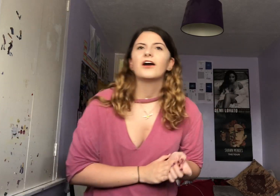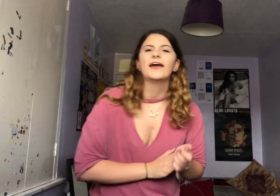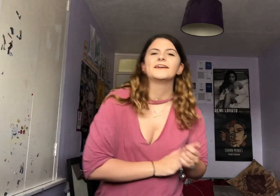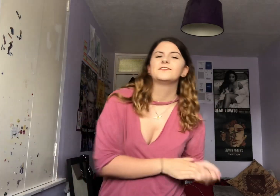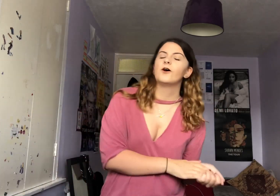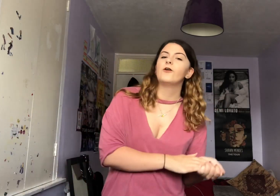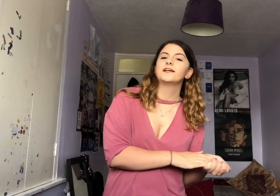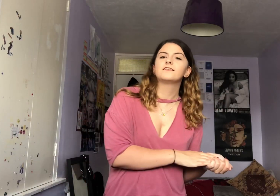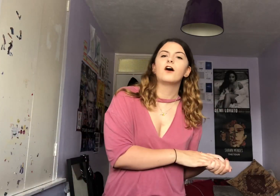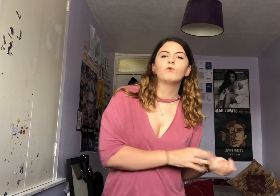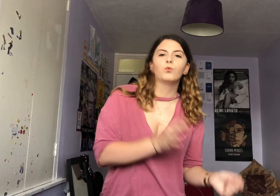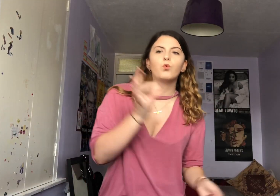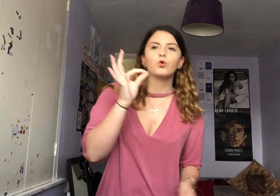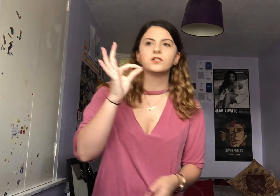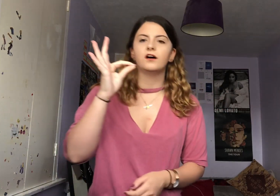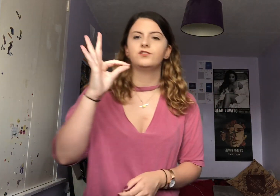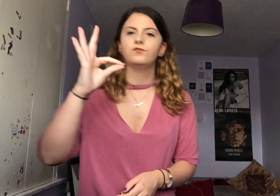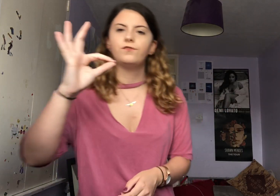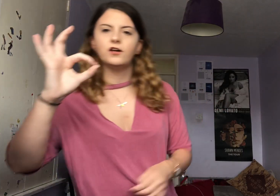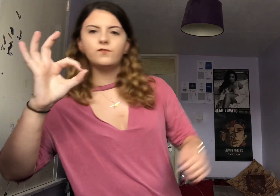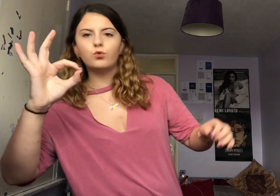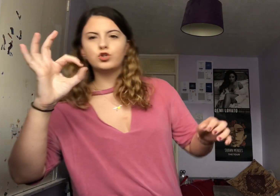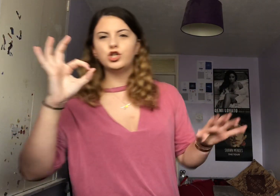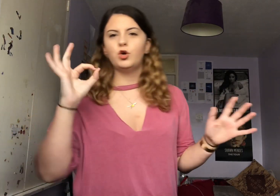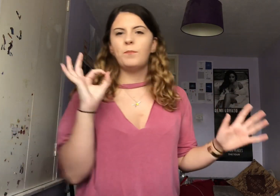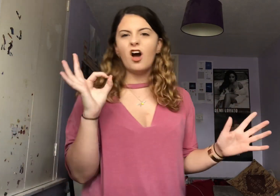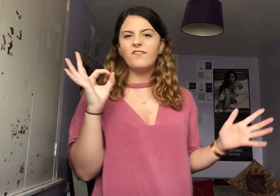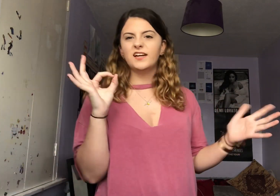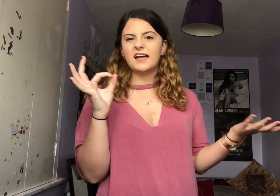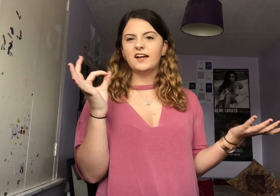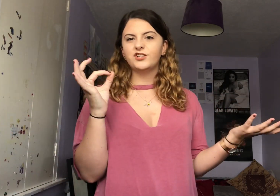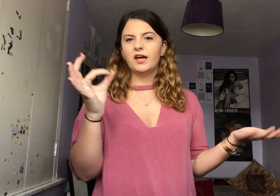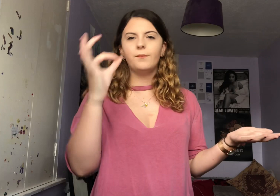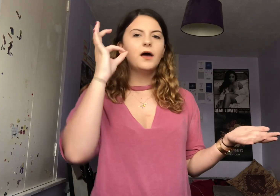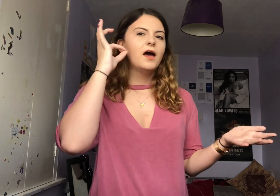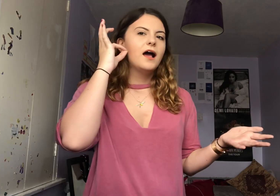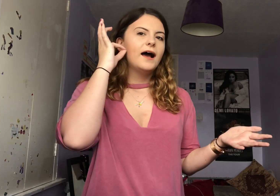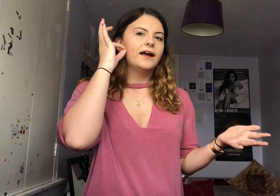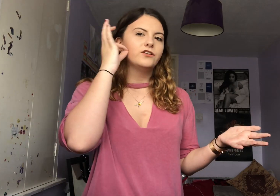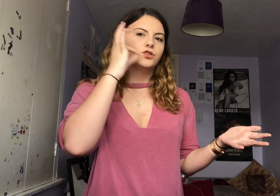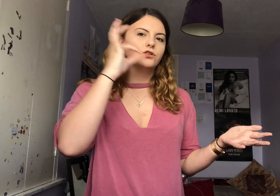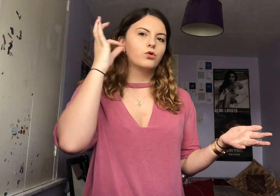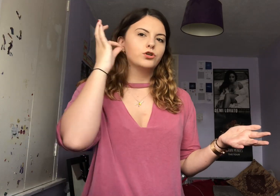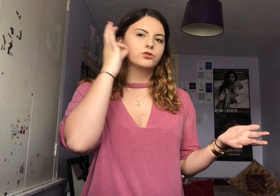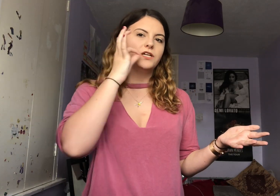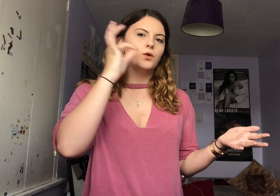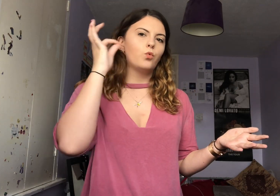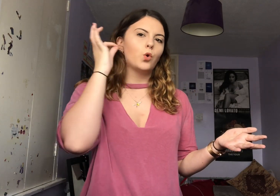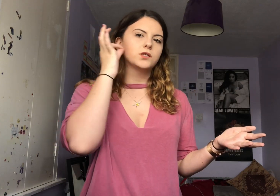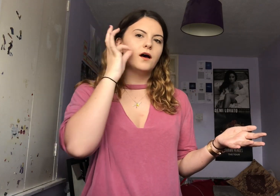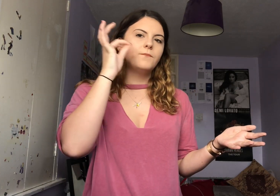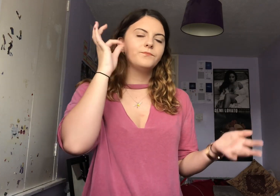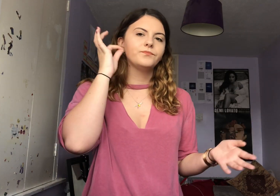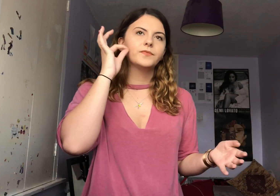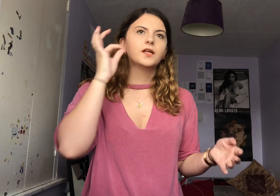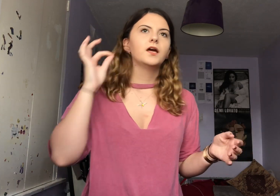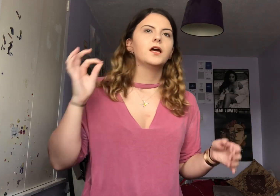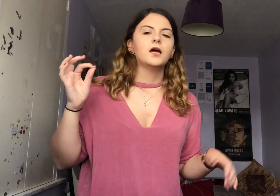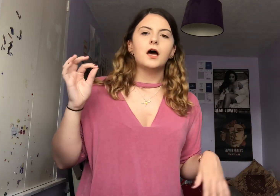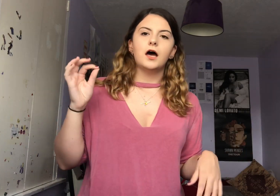Okay, so let's start with water. So first for water, you do a perfect hand shape and just across your cheek water.